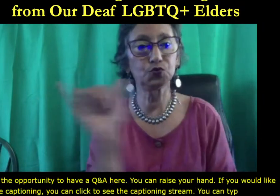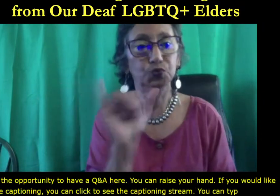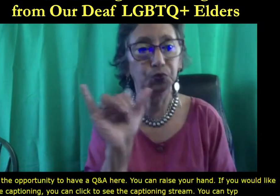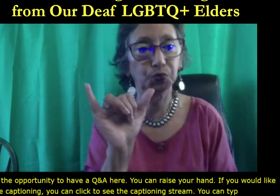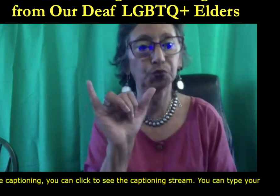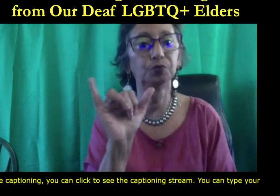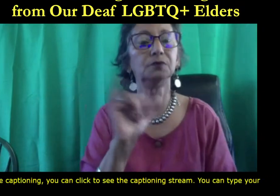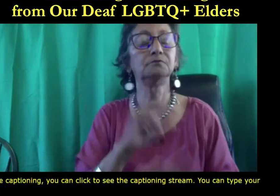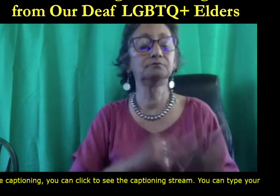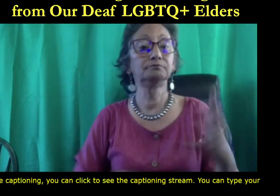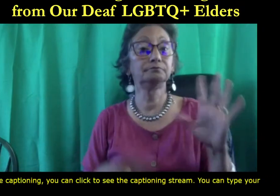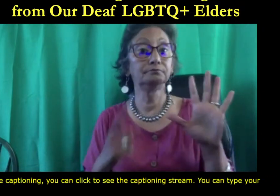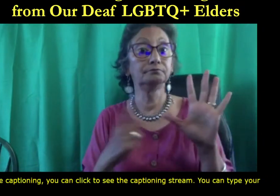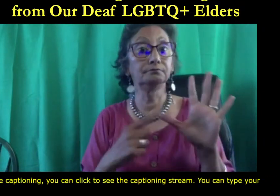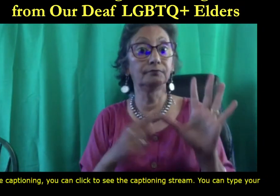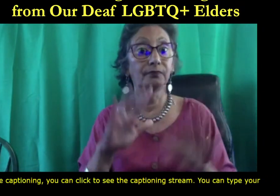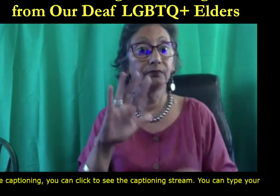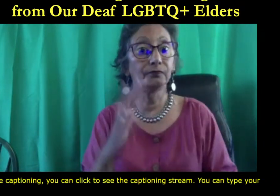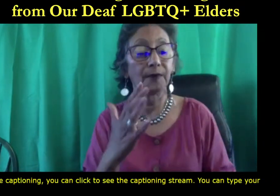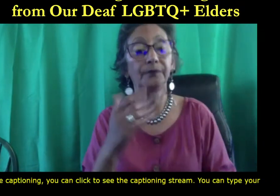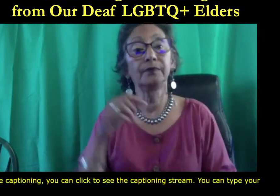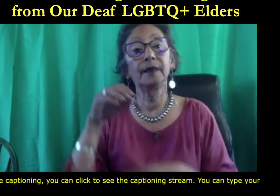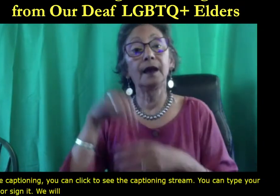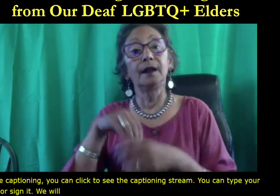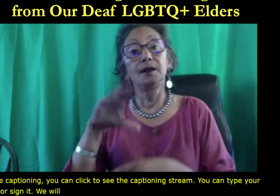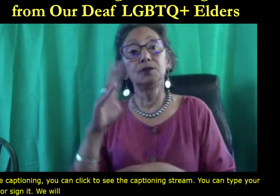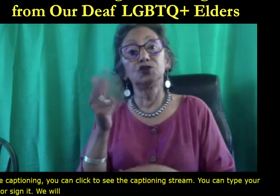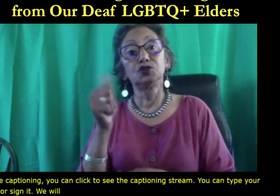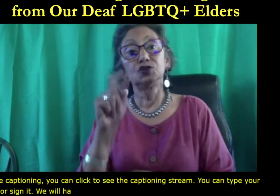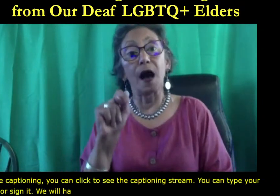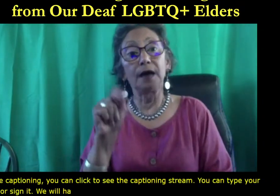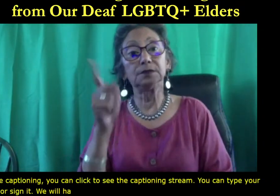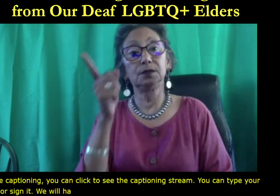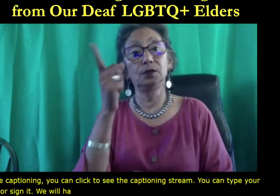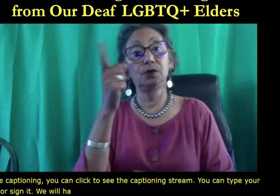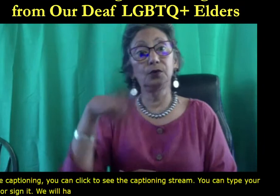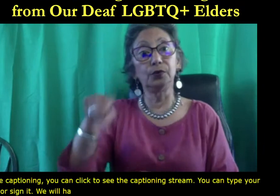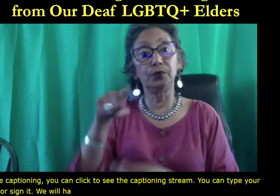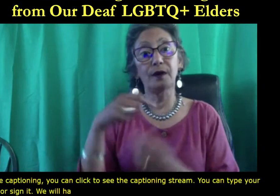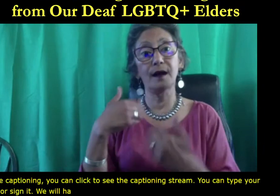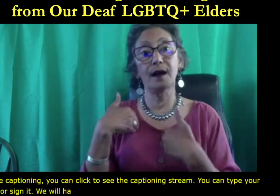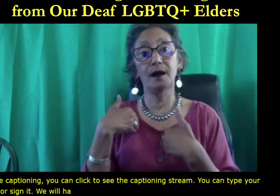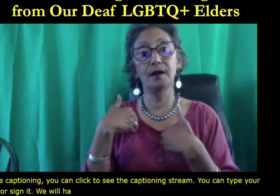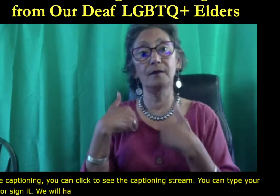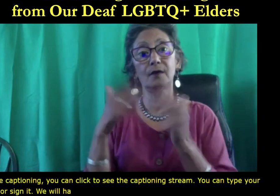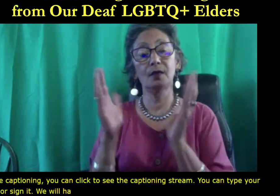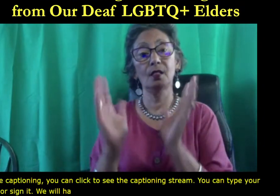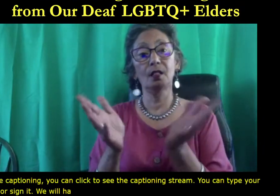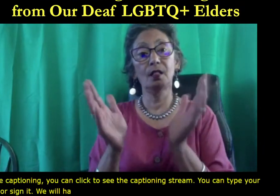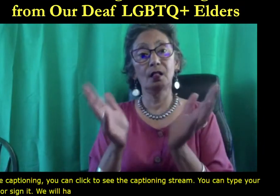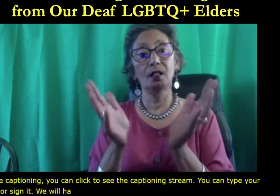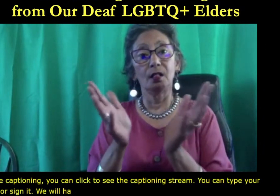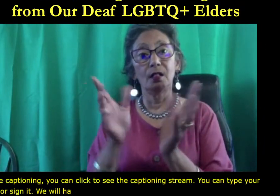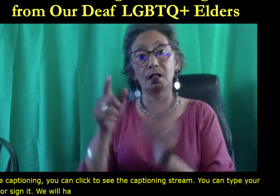you can state your question we have asl interpreters we also have